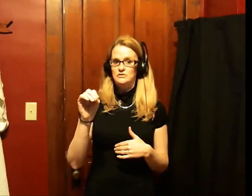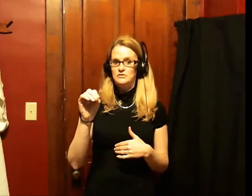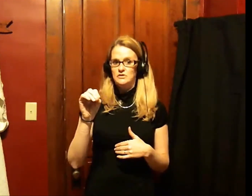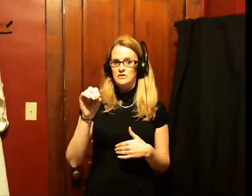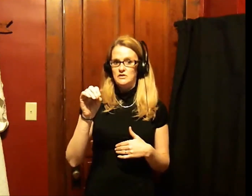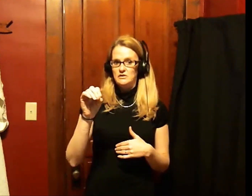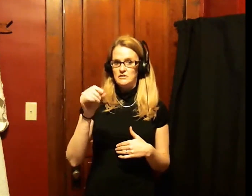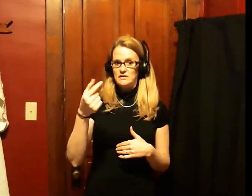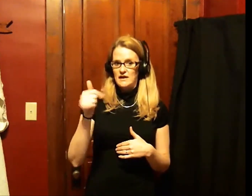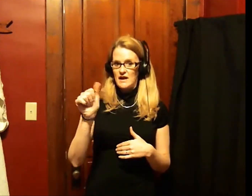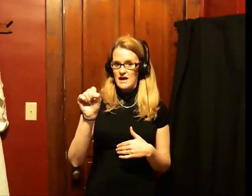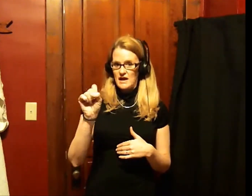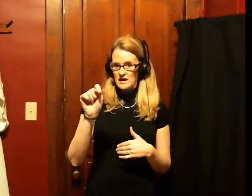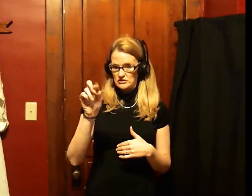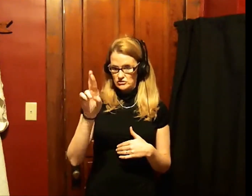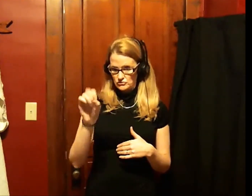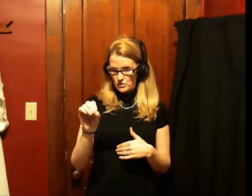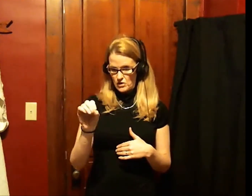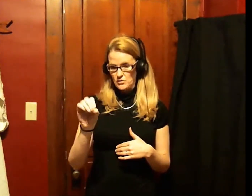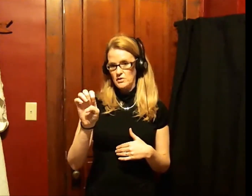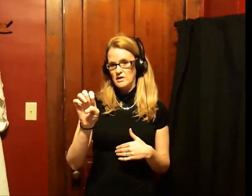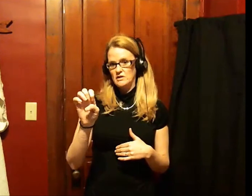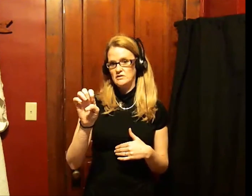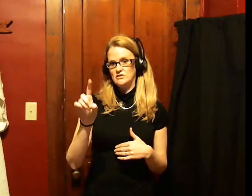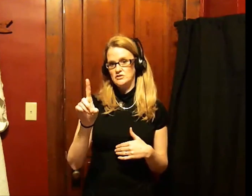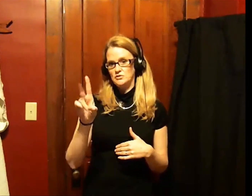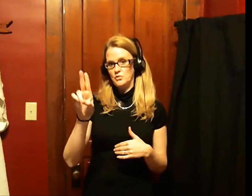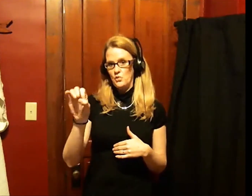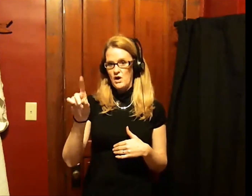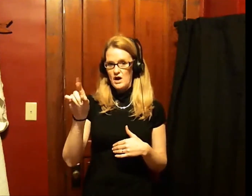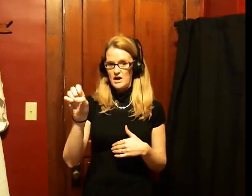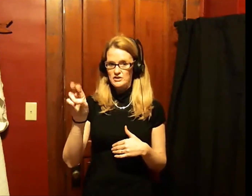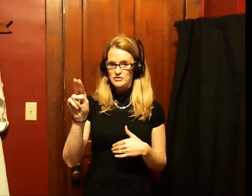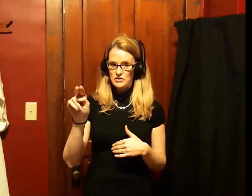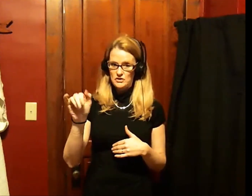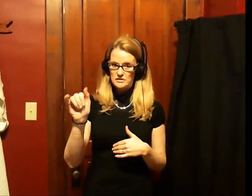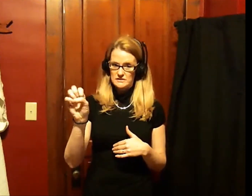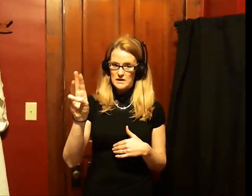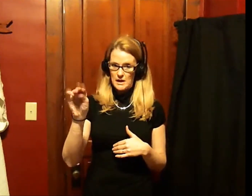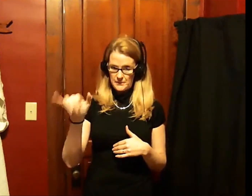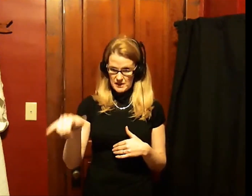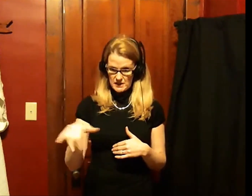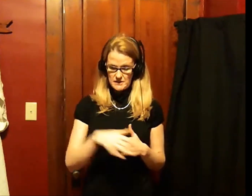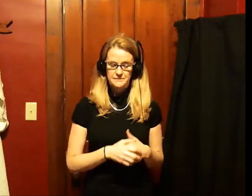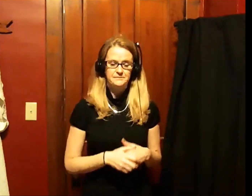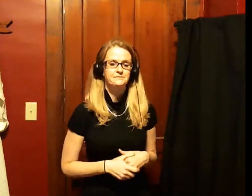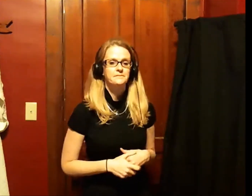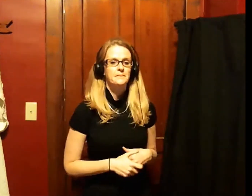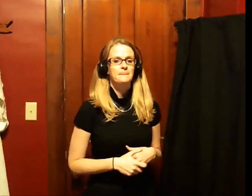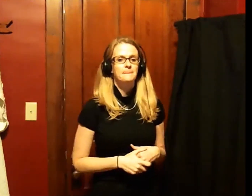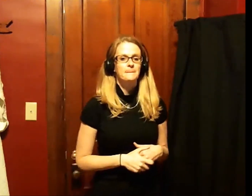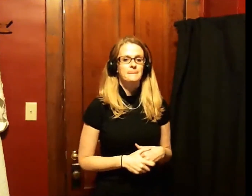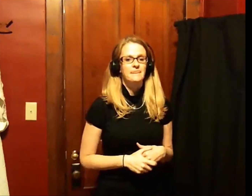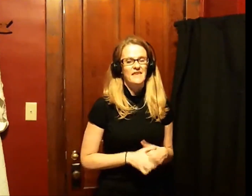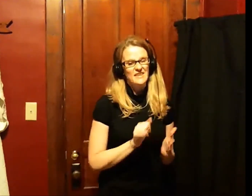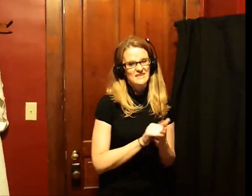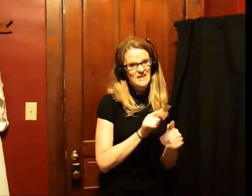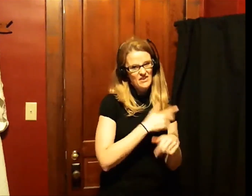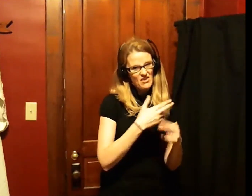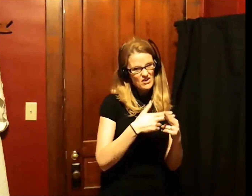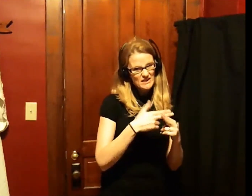esophagogastroduodenoscopy, which is a little bit of a long name. When you come in for this exam, you'll come into a room that looks like